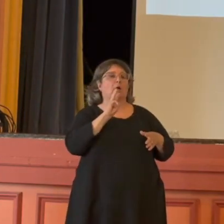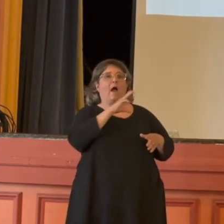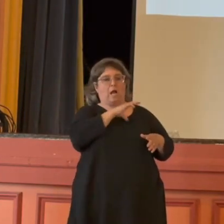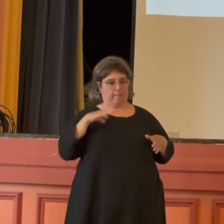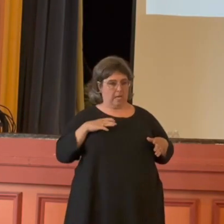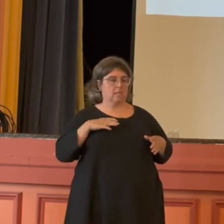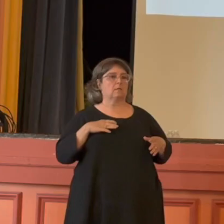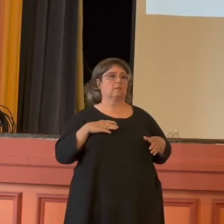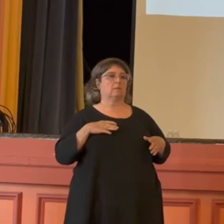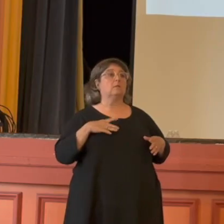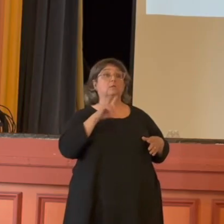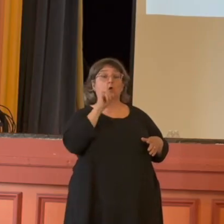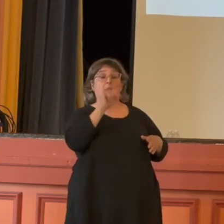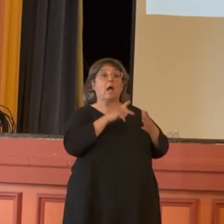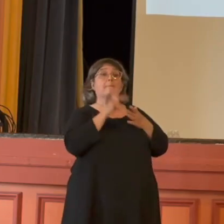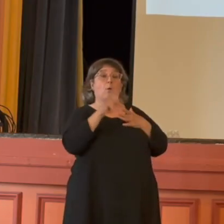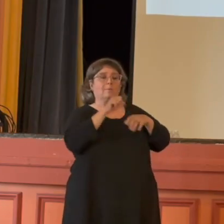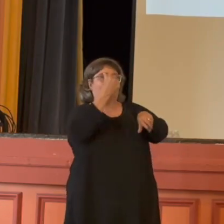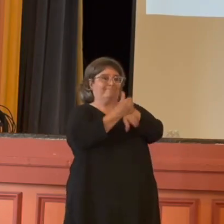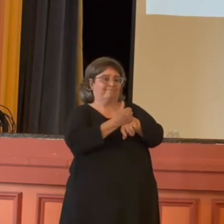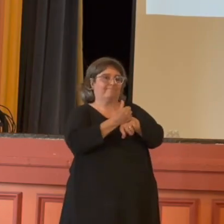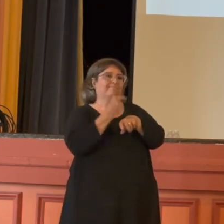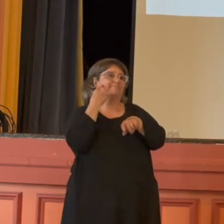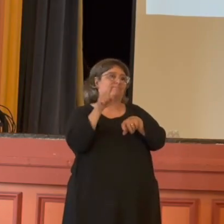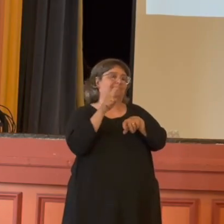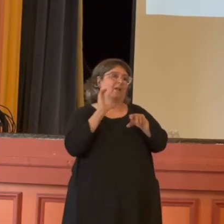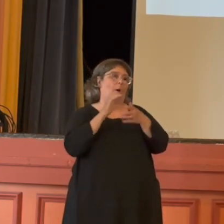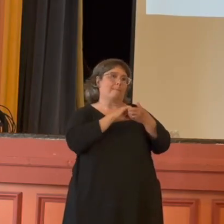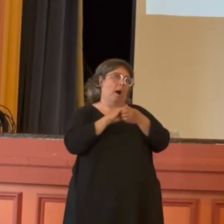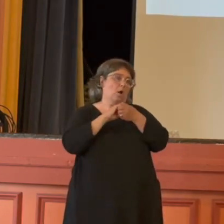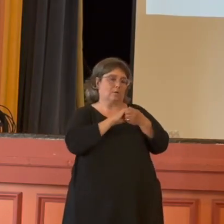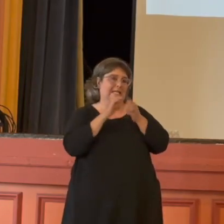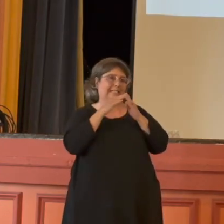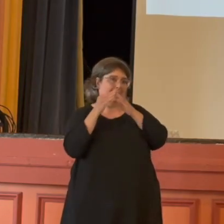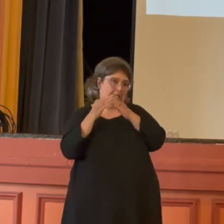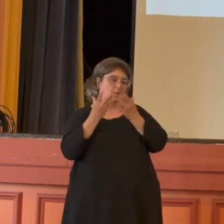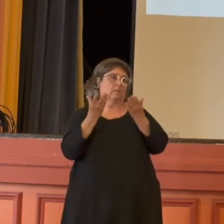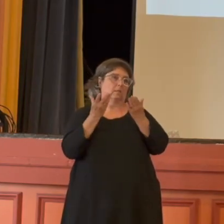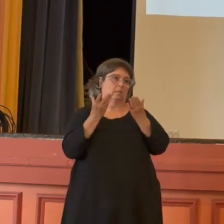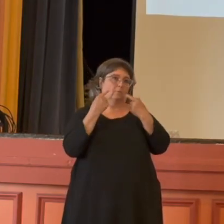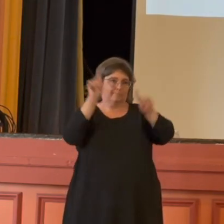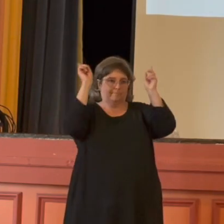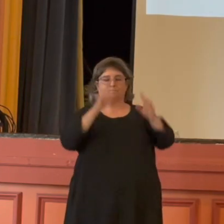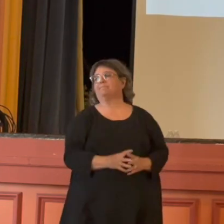Committee to ensure that this program is set up for our partners in the city to